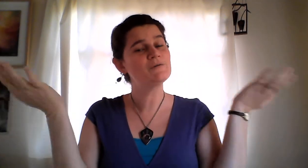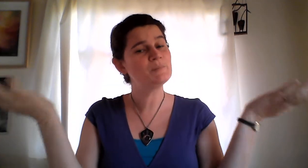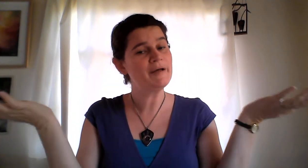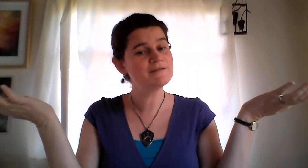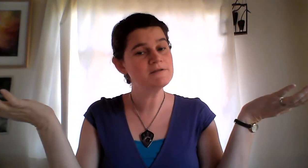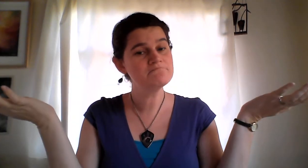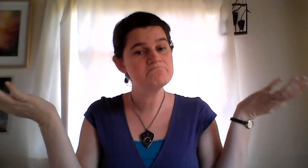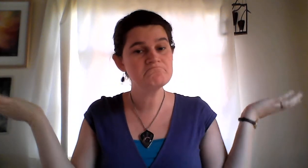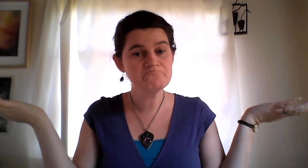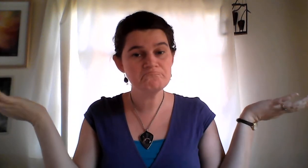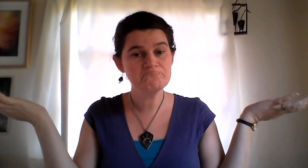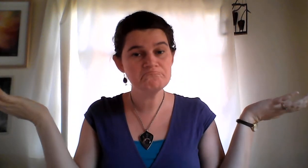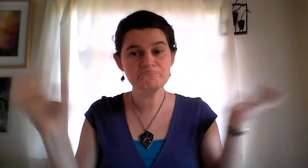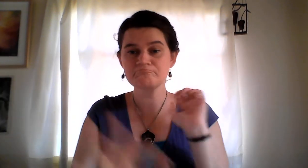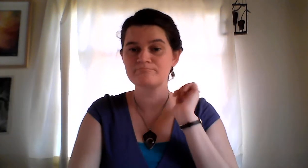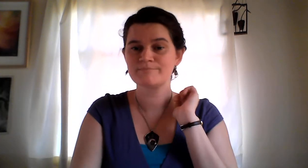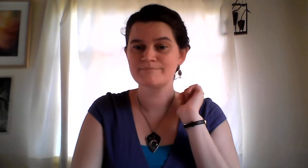buns. the But I didn't Modify